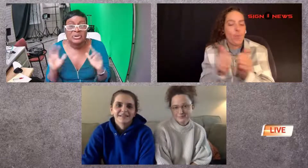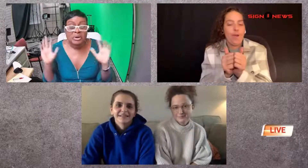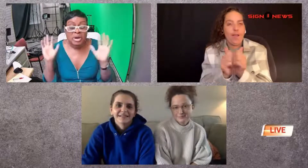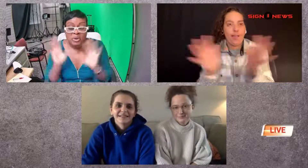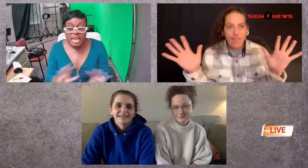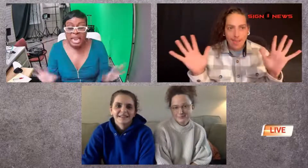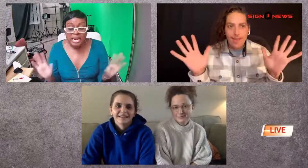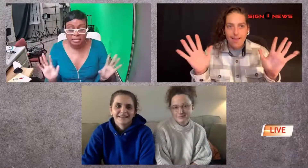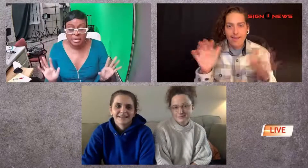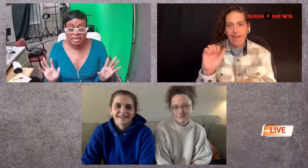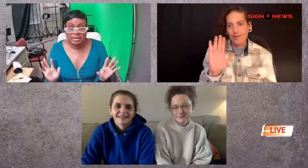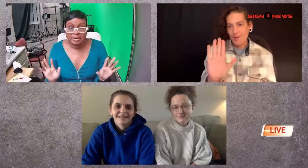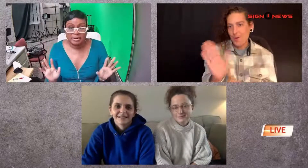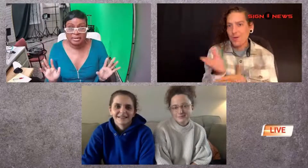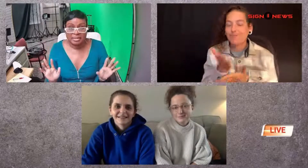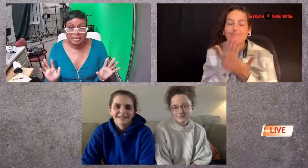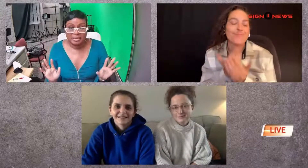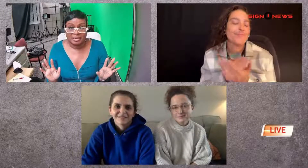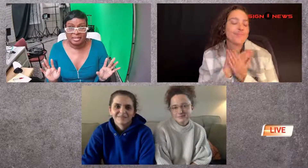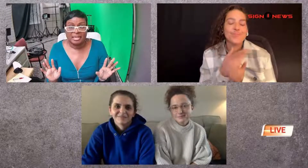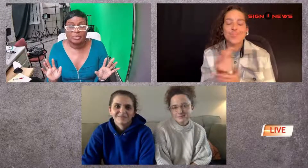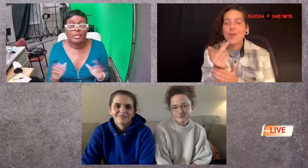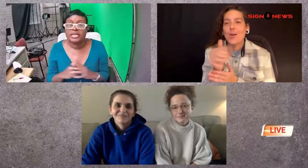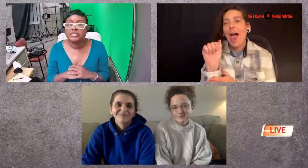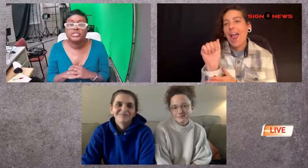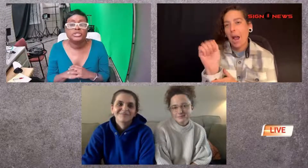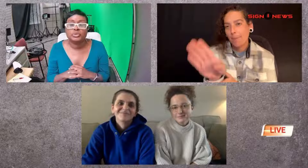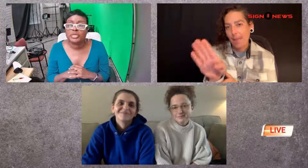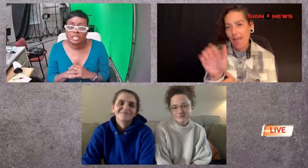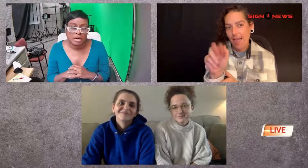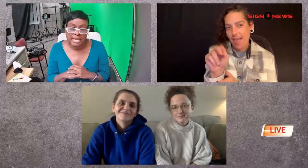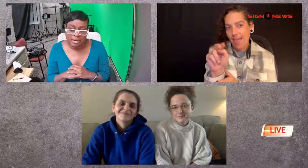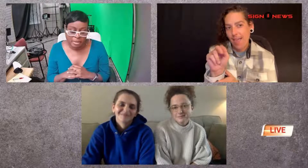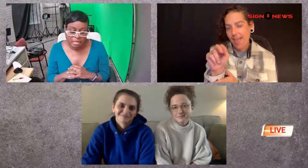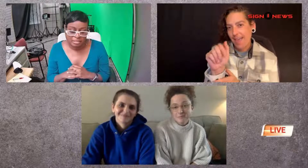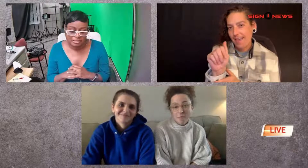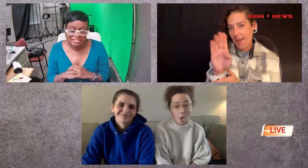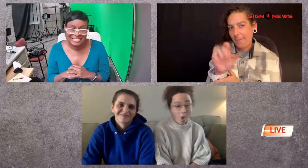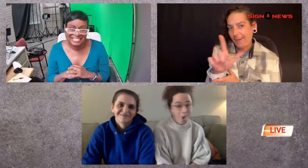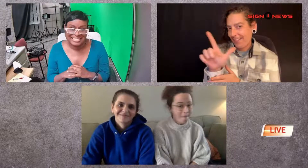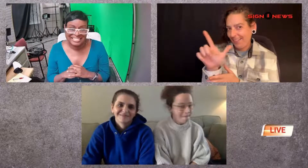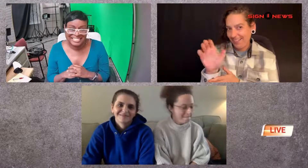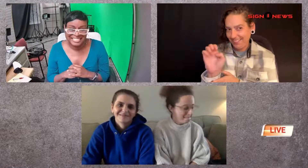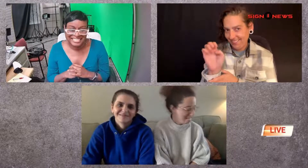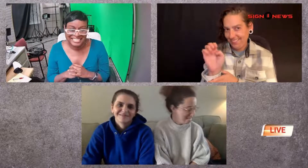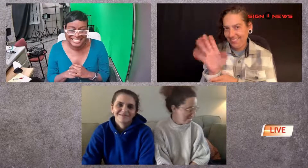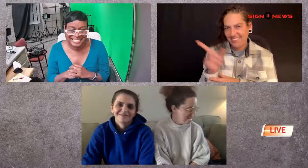you don't go anywhere without your sweet dog Annabelle.